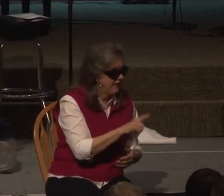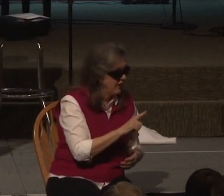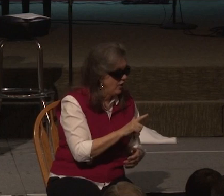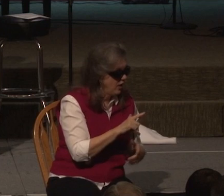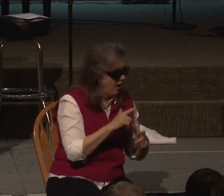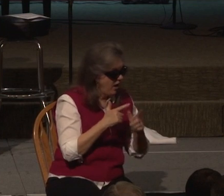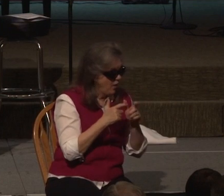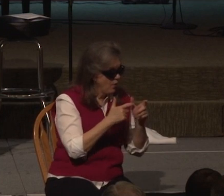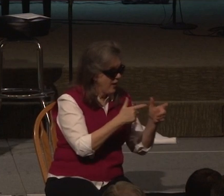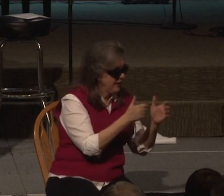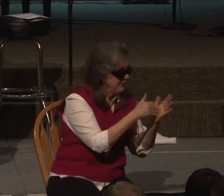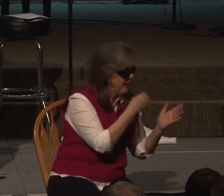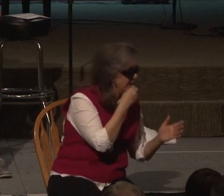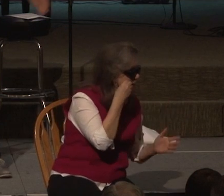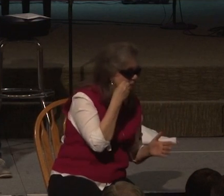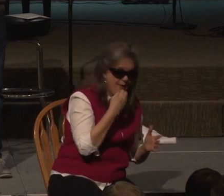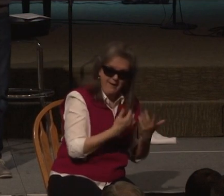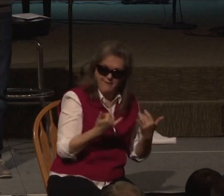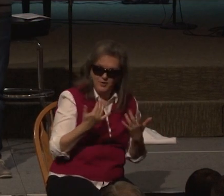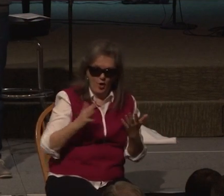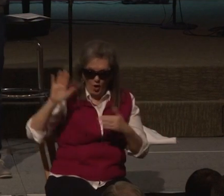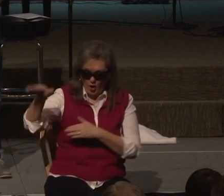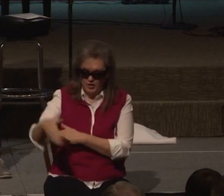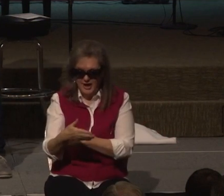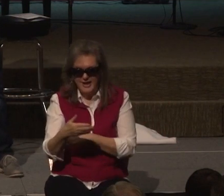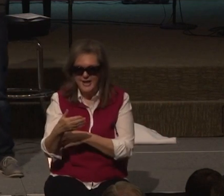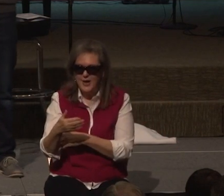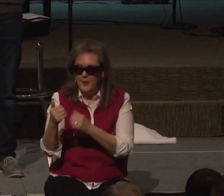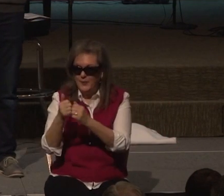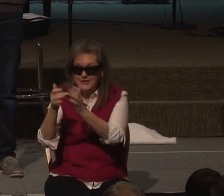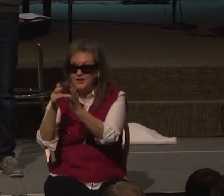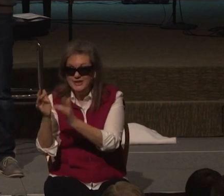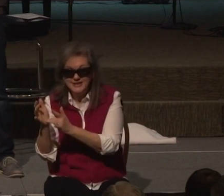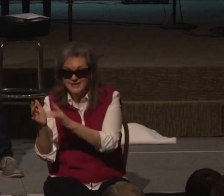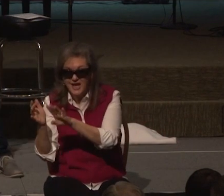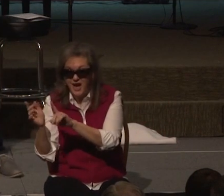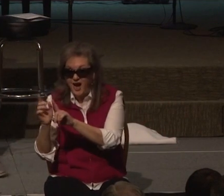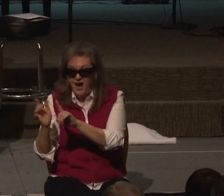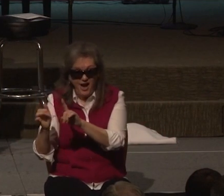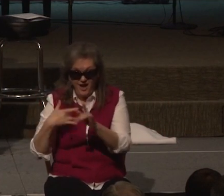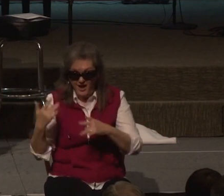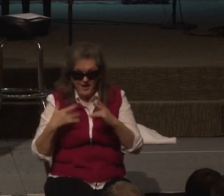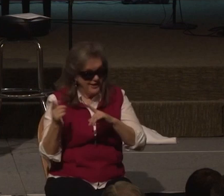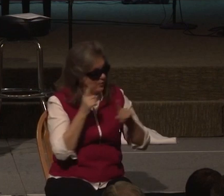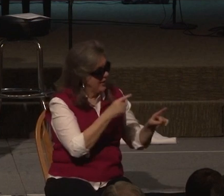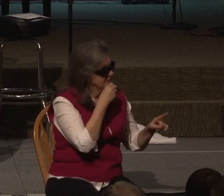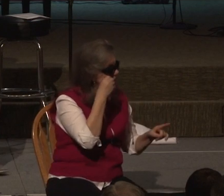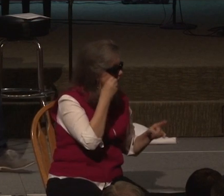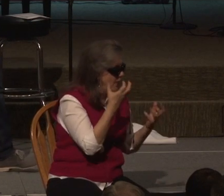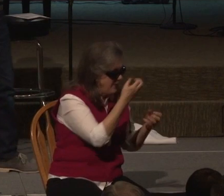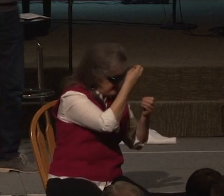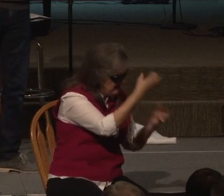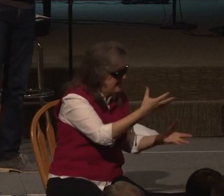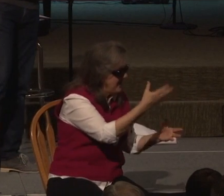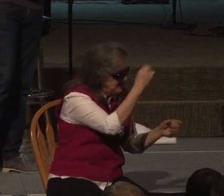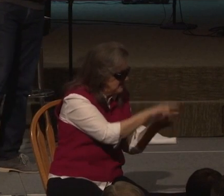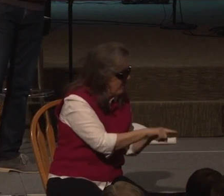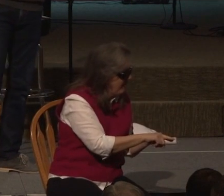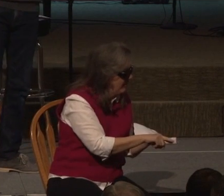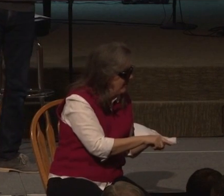running back home. After being out all night hanging out with Jesus, he runs home and he wants to tell his brother